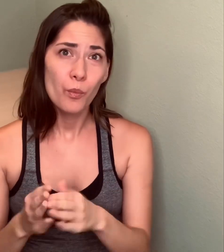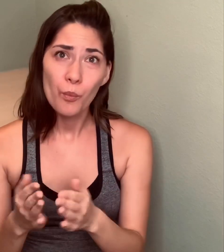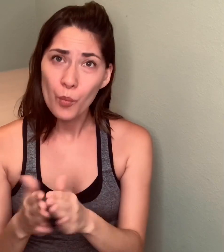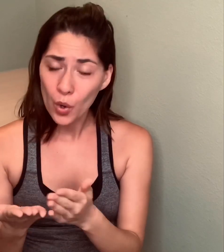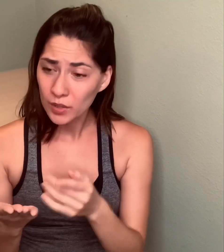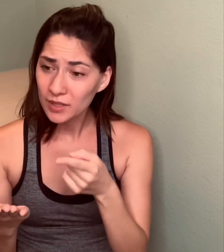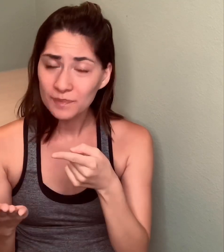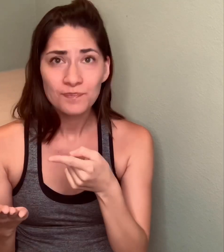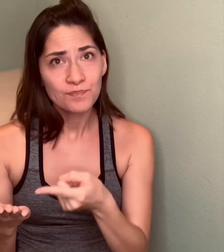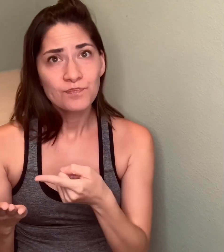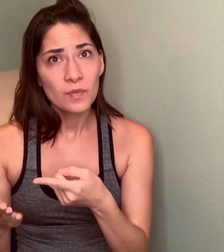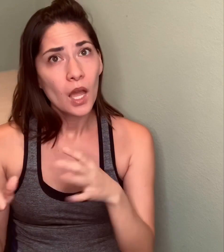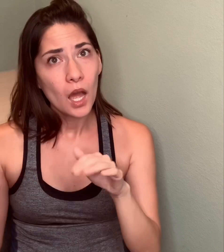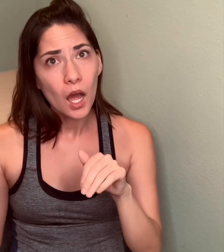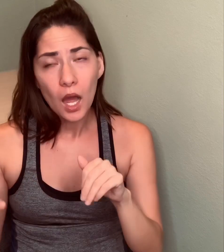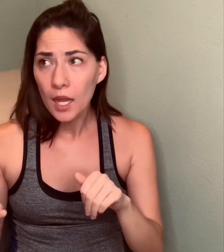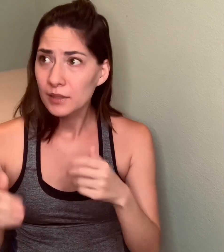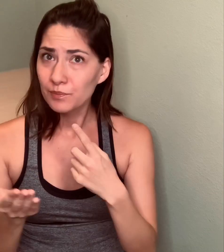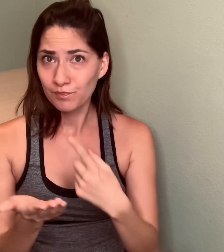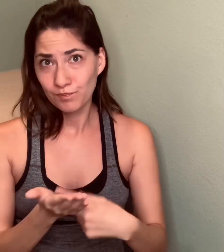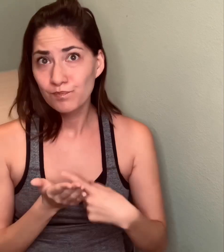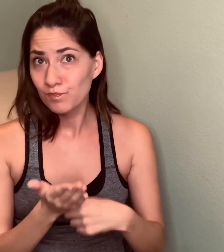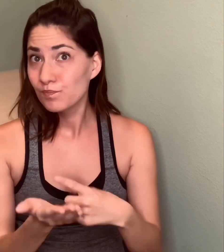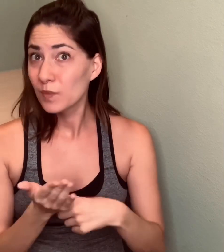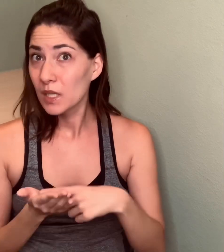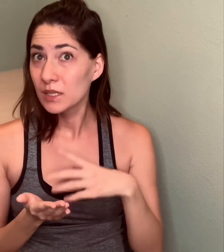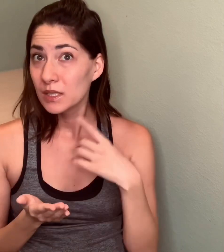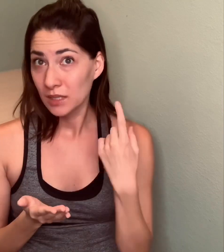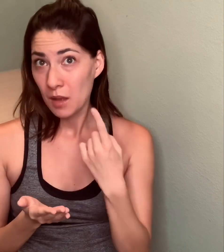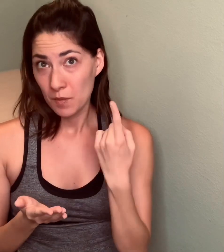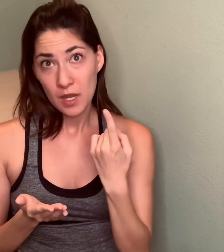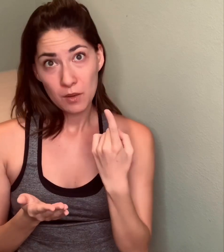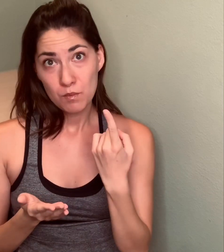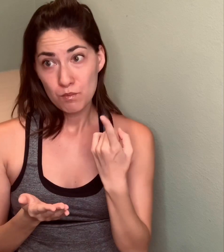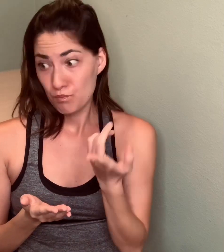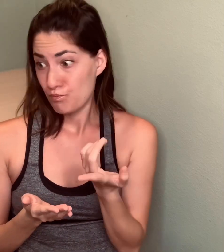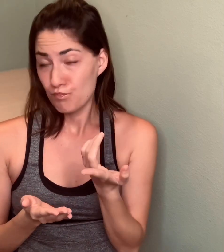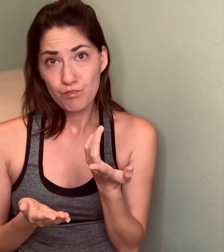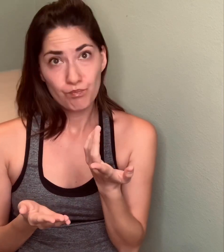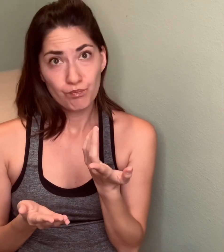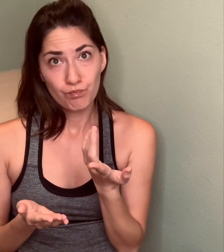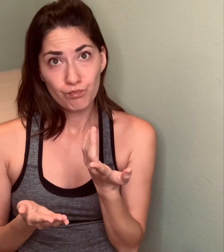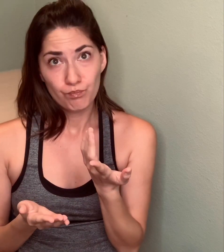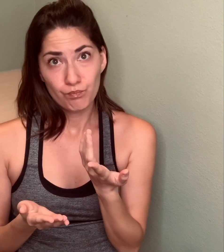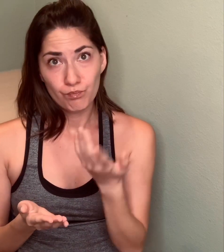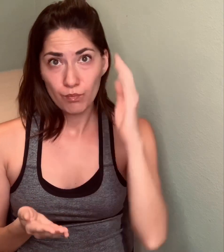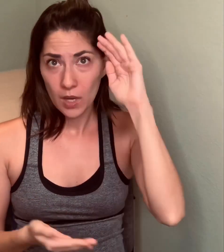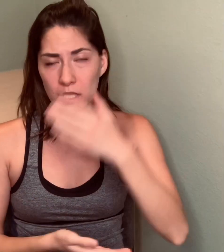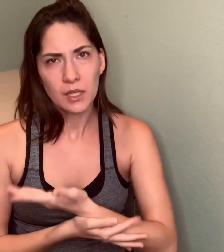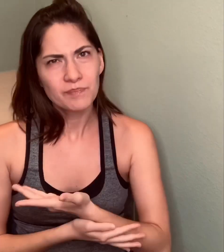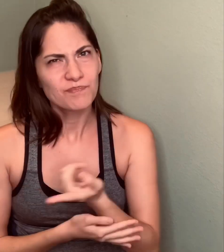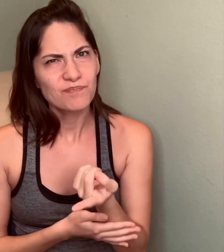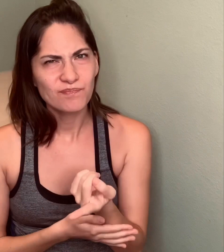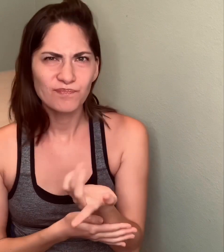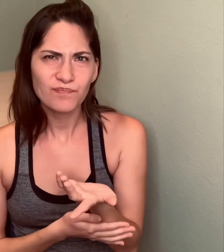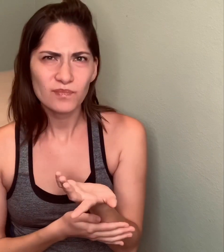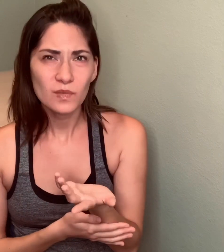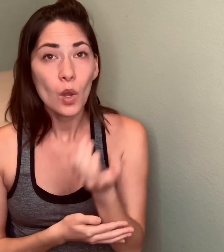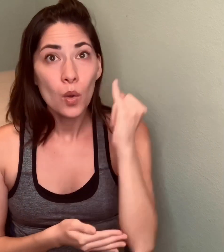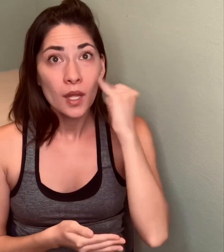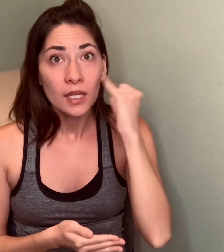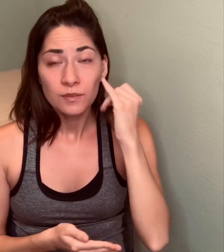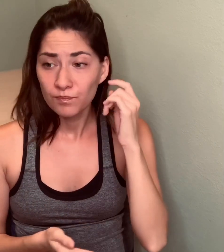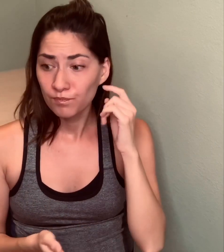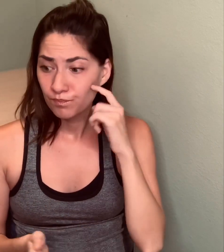an opportunity to talk with my son about something. For example, that character didn't say something very kind. Is that a kind way